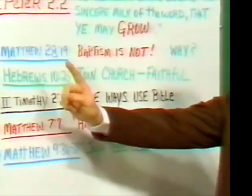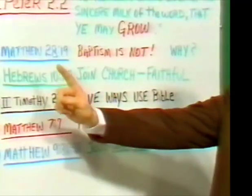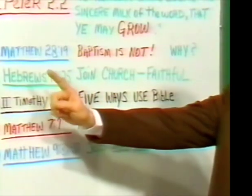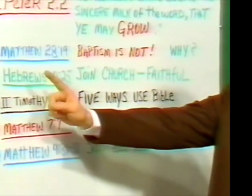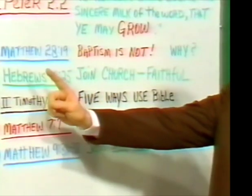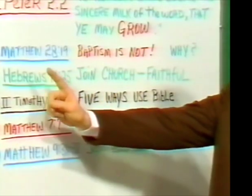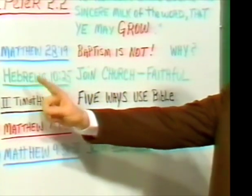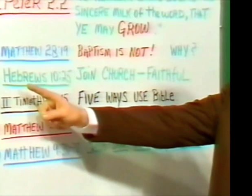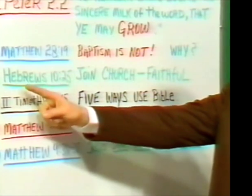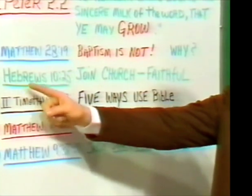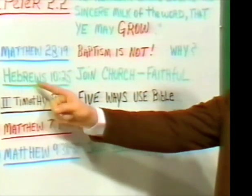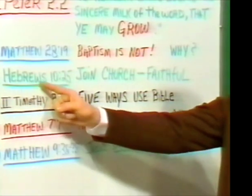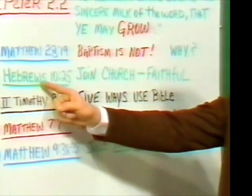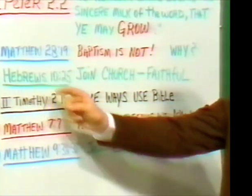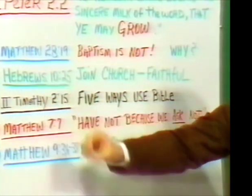In Hebrews